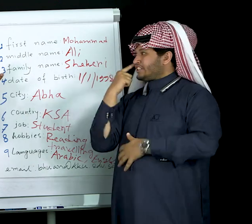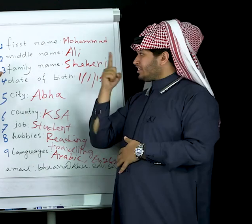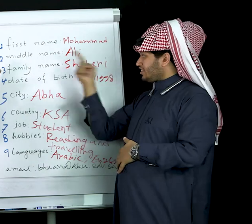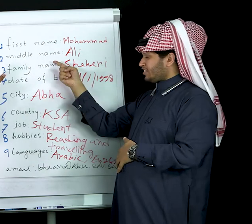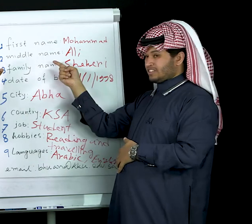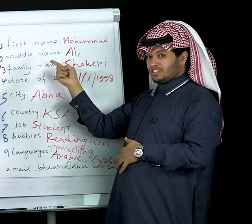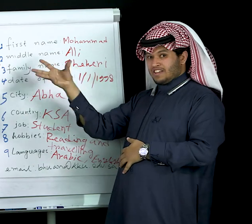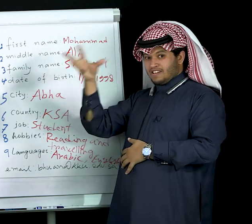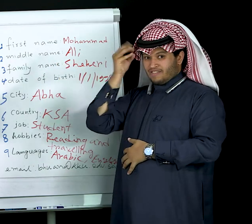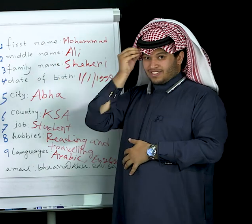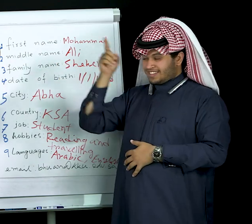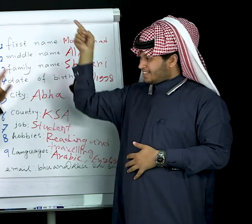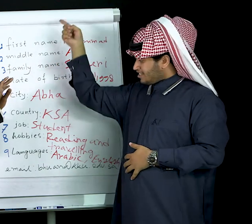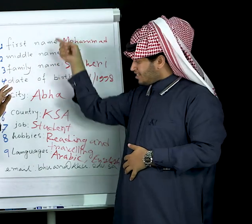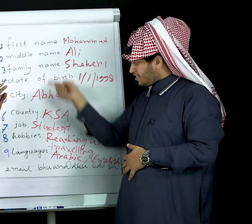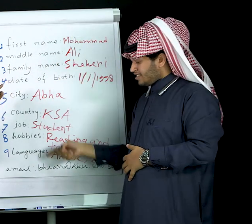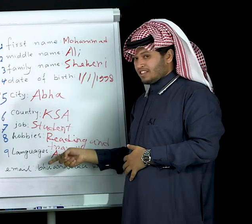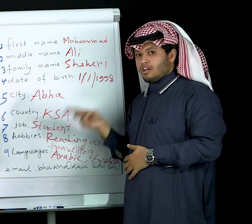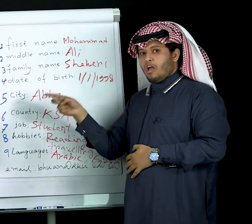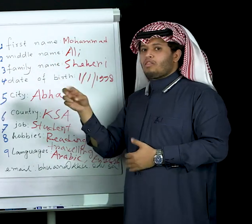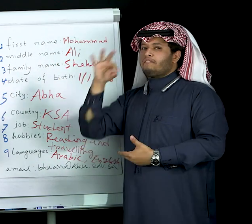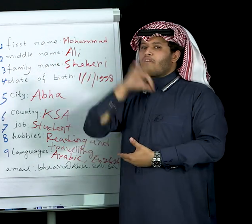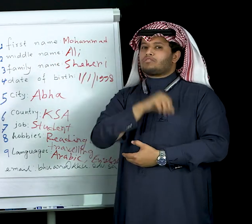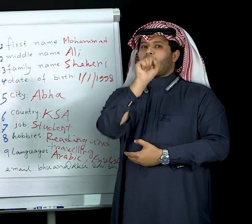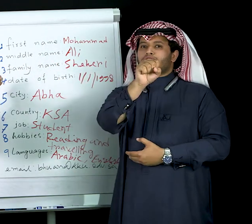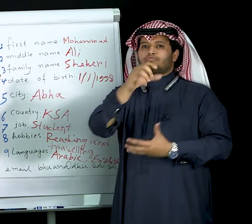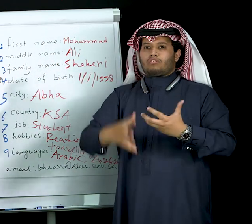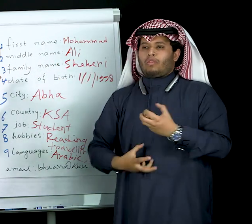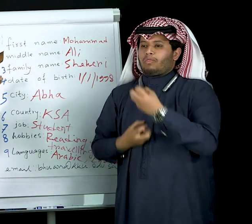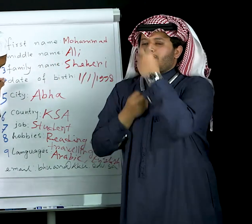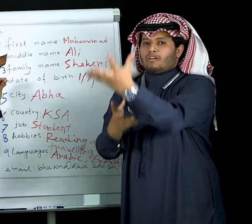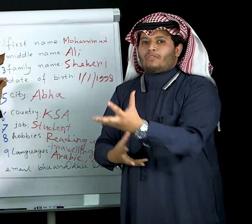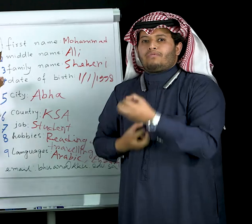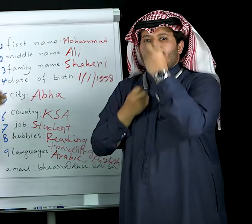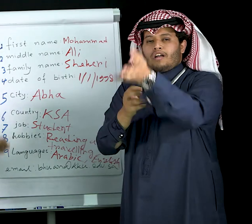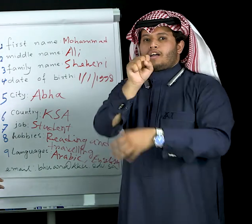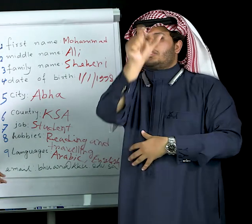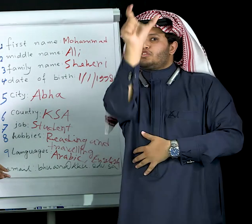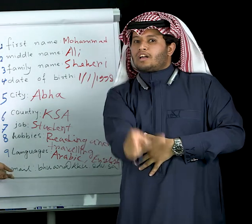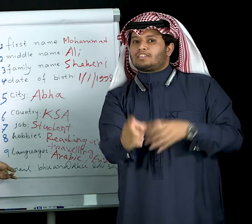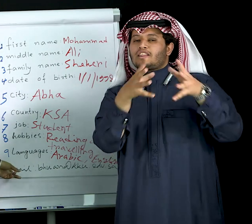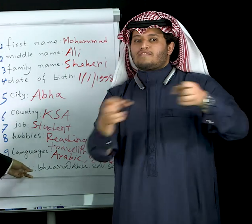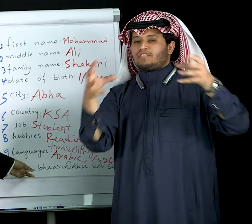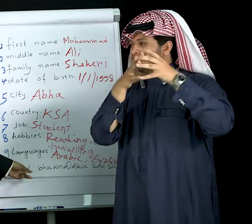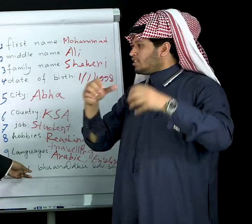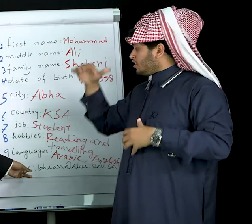be entirely your information. And after writing this information, please send it to my email.